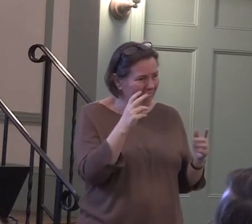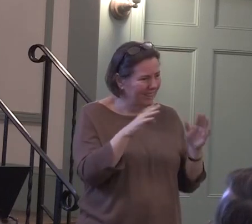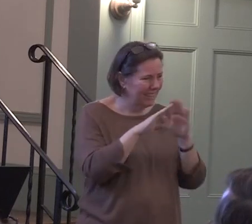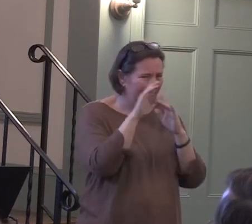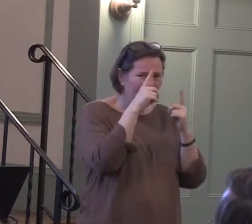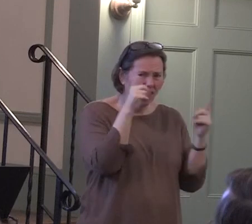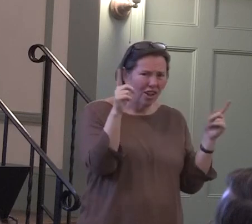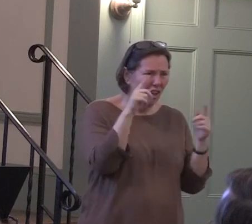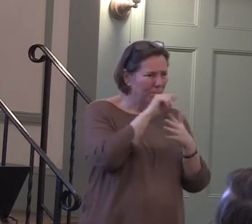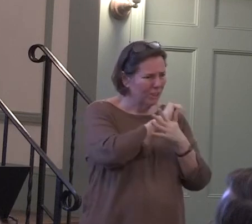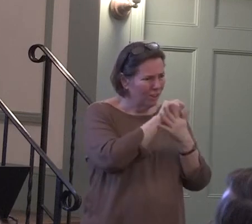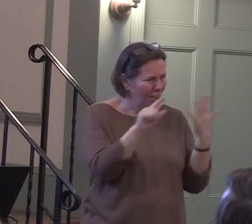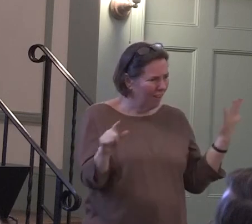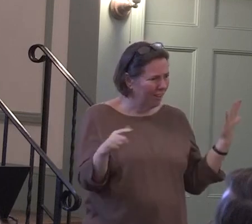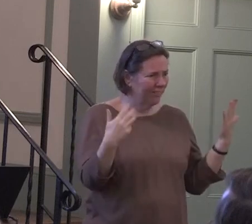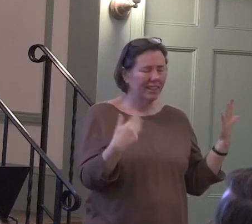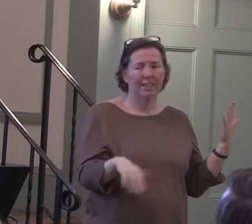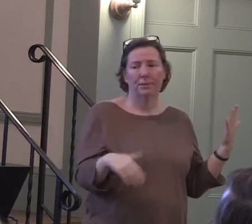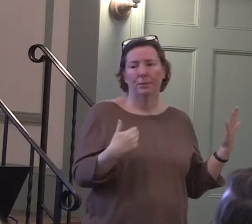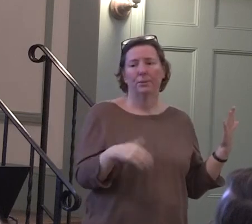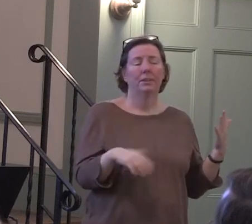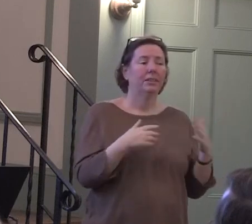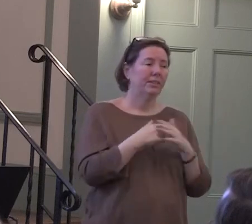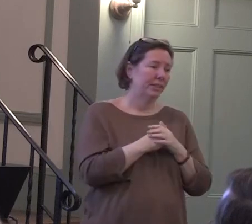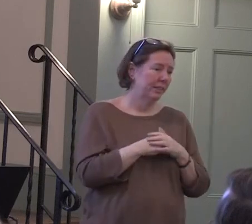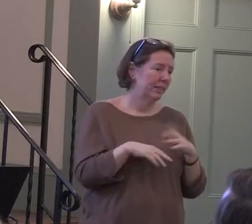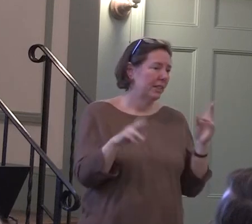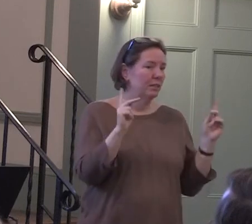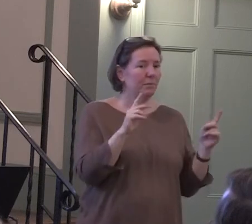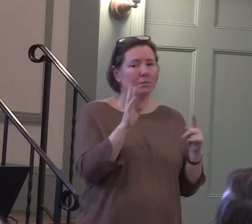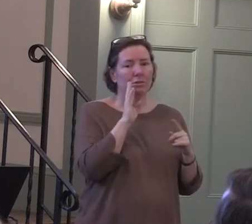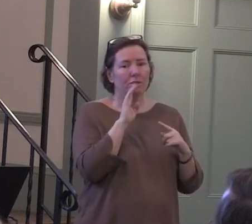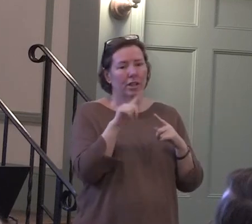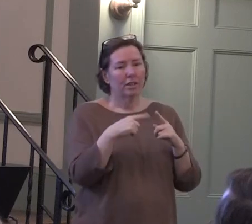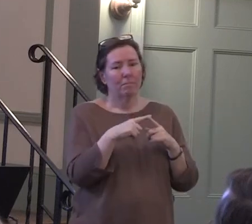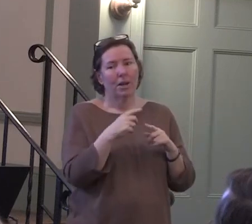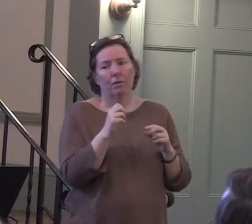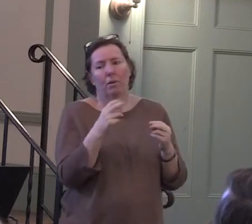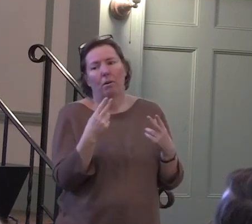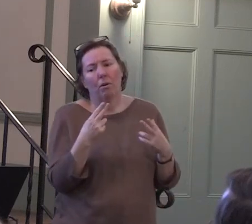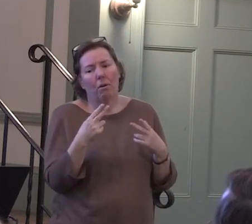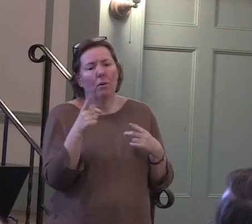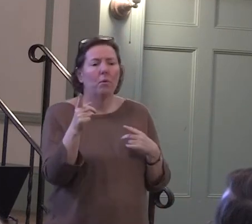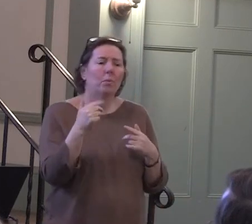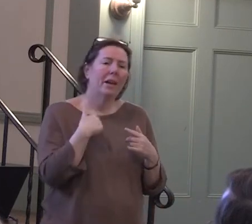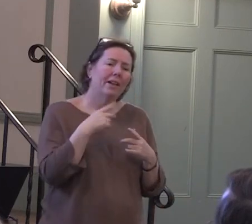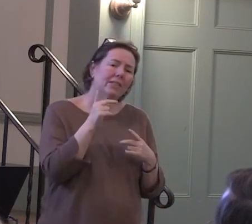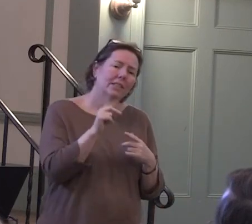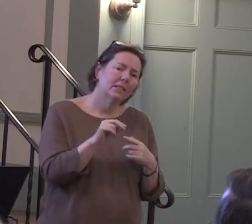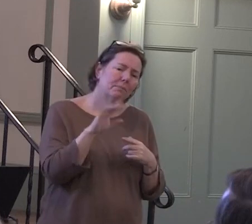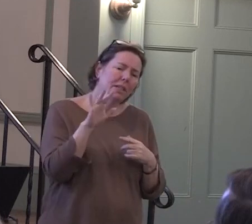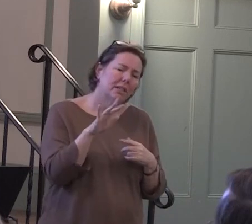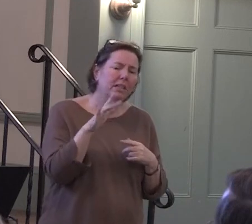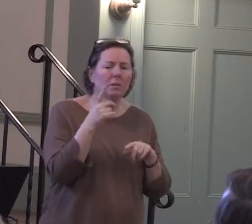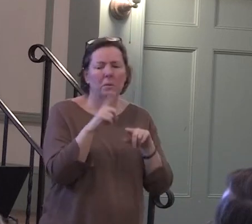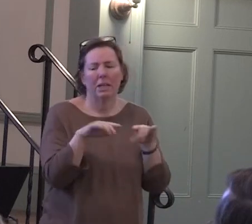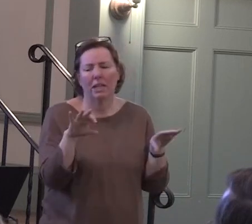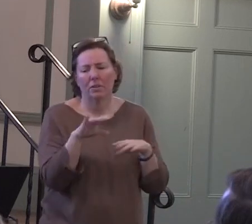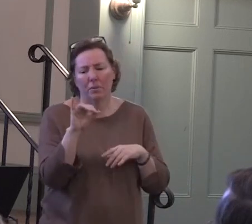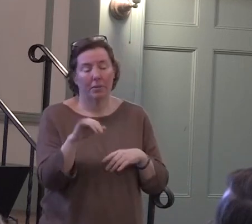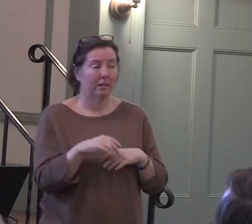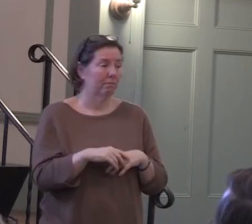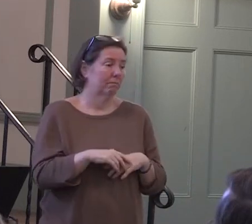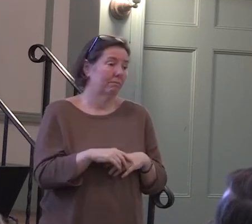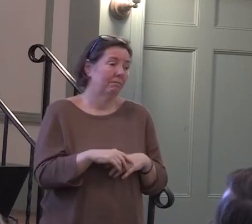accomplished all those things. So when people talk about, oh, you have a disability, you can't do that,